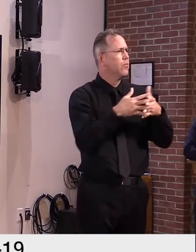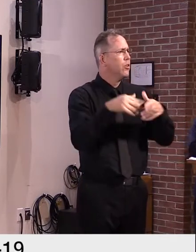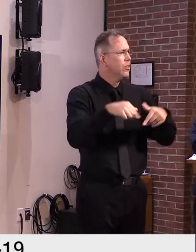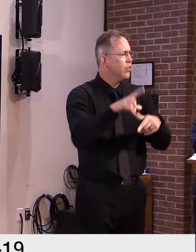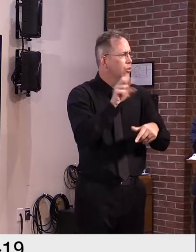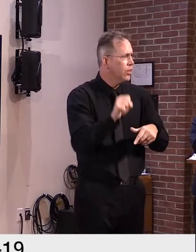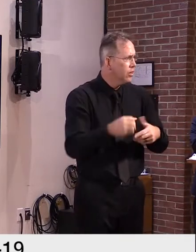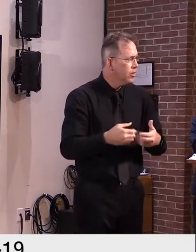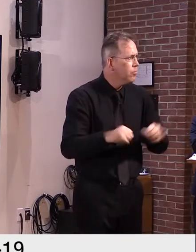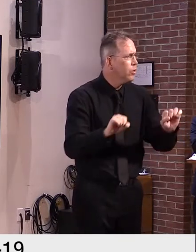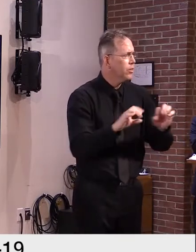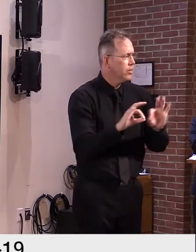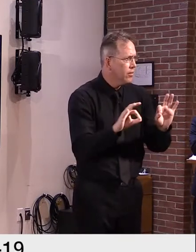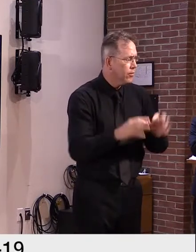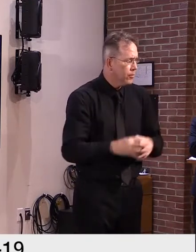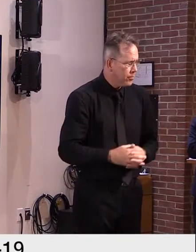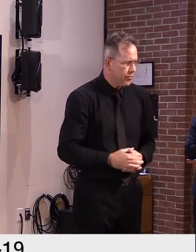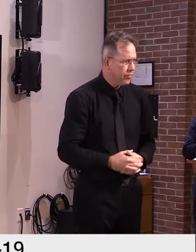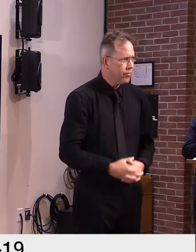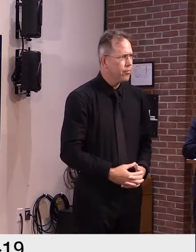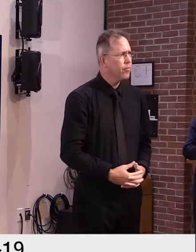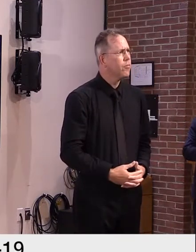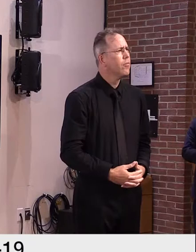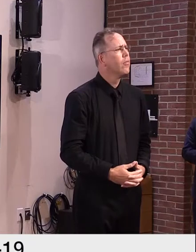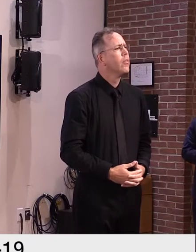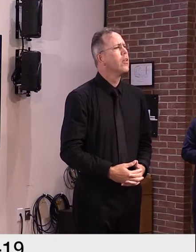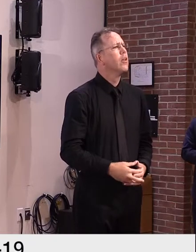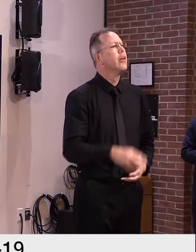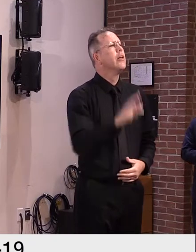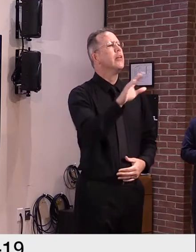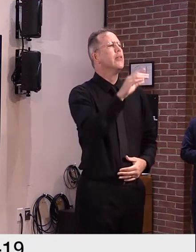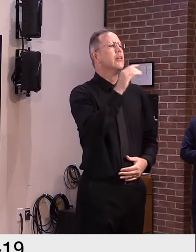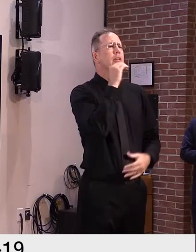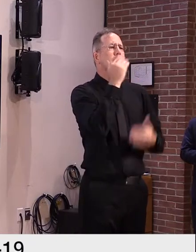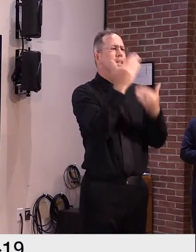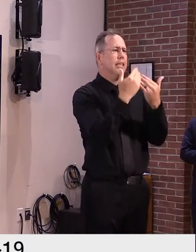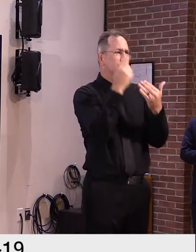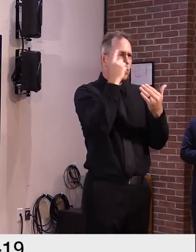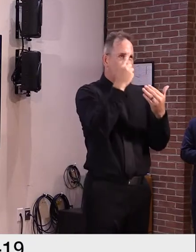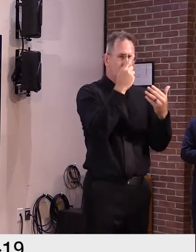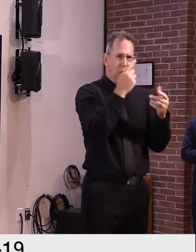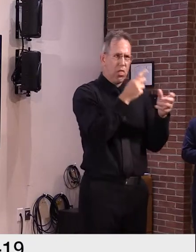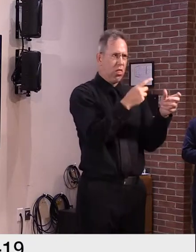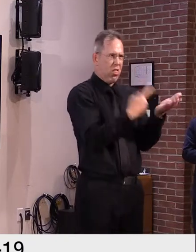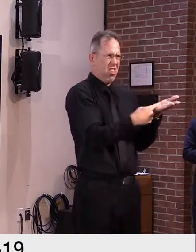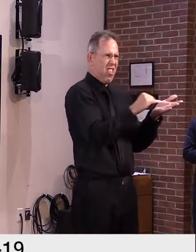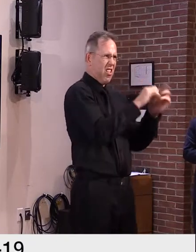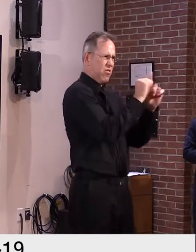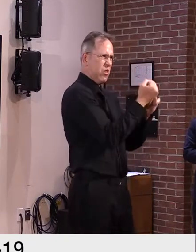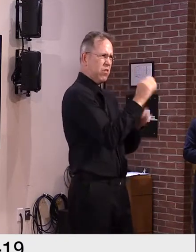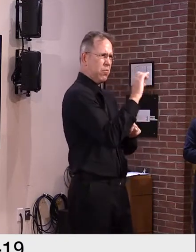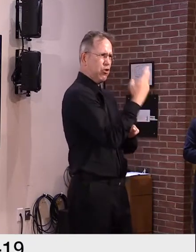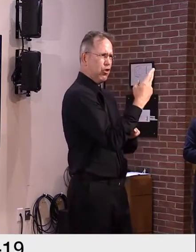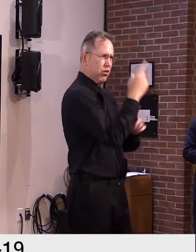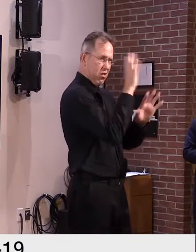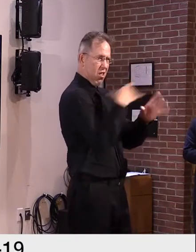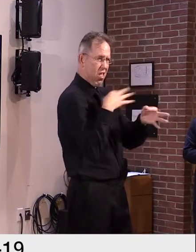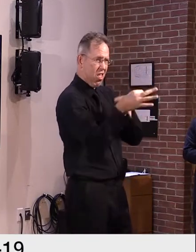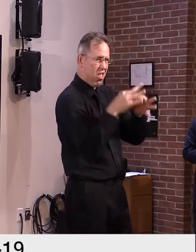Now, there's no easy way to transition from that to an update on our schools, but I'll give it a try. We're